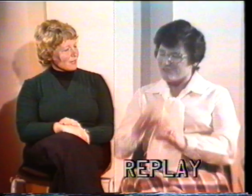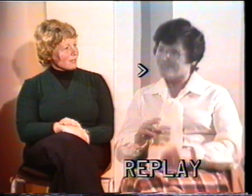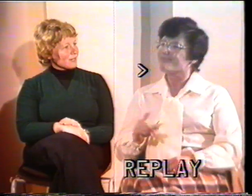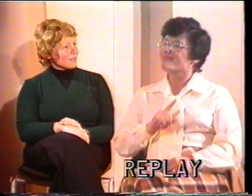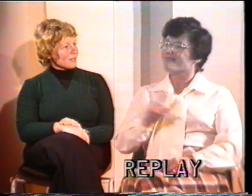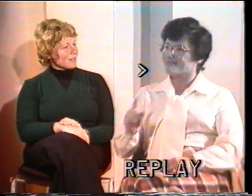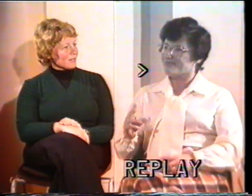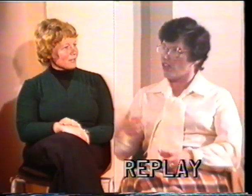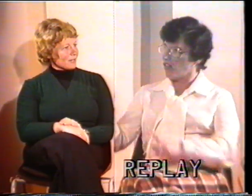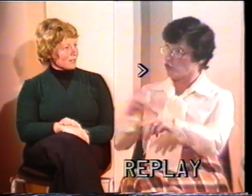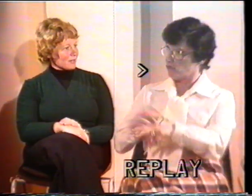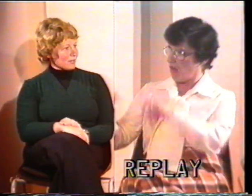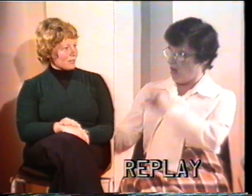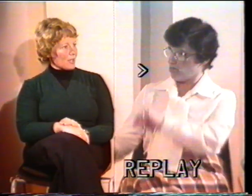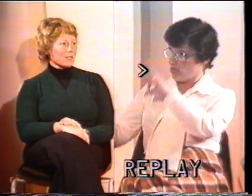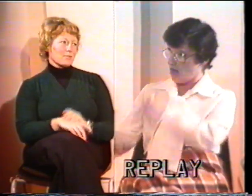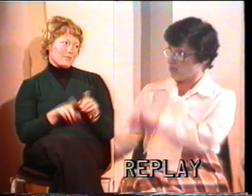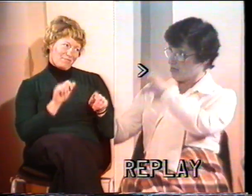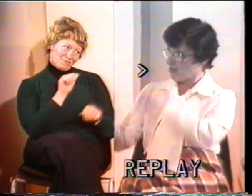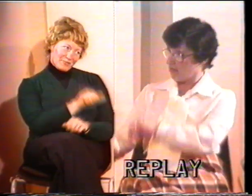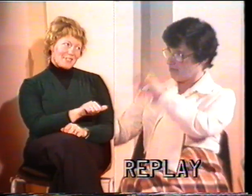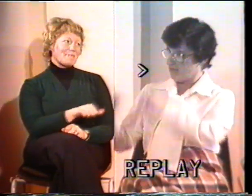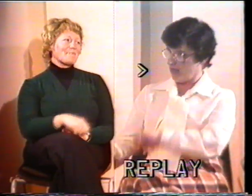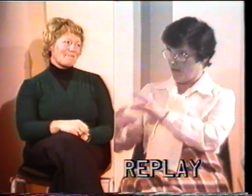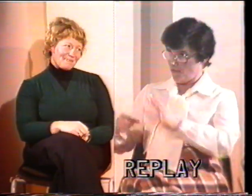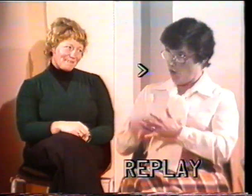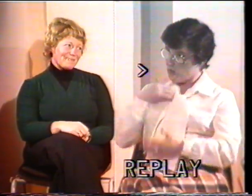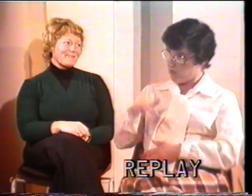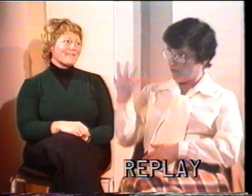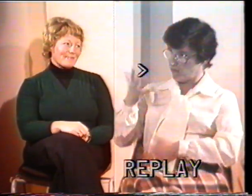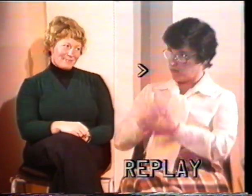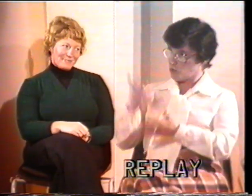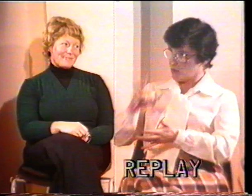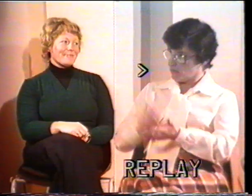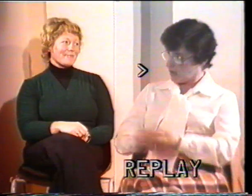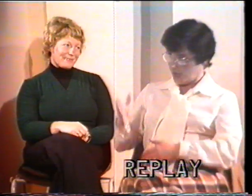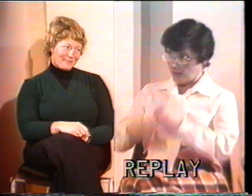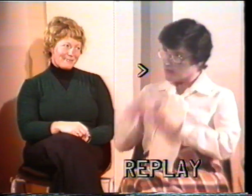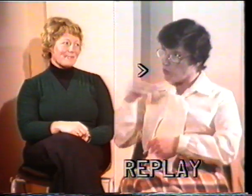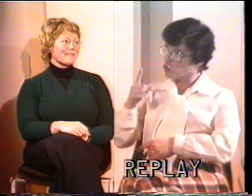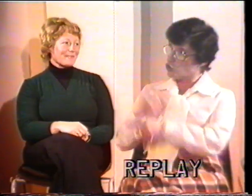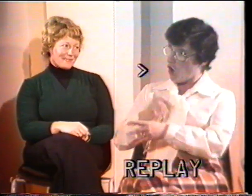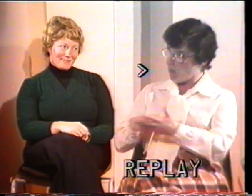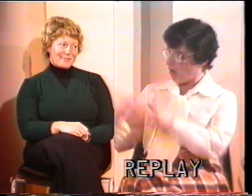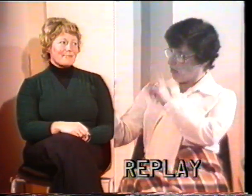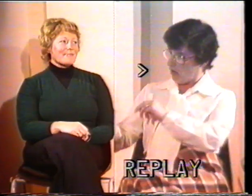it was tested. And then the doctors talked and talked and talked for, say, about 15 or 20 minutes. Never said what they were talking